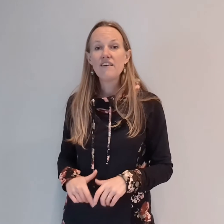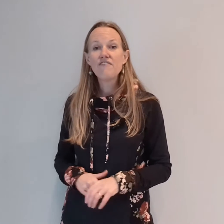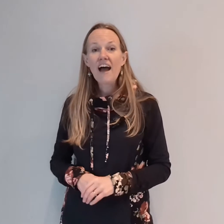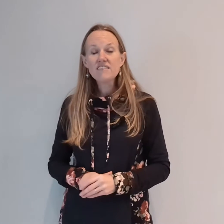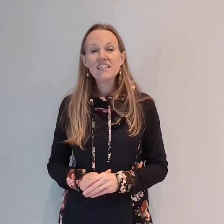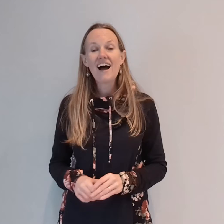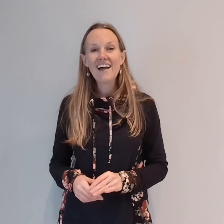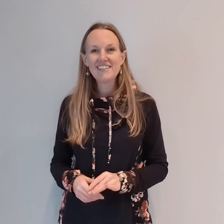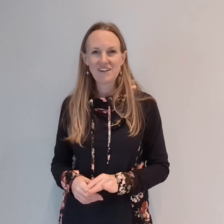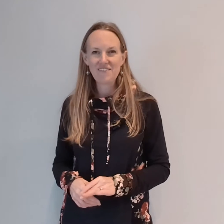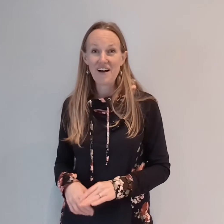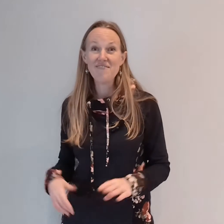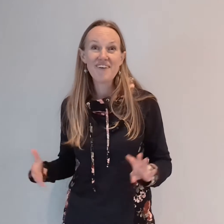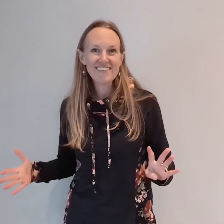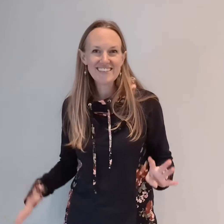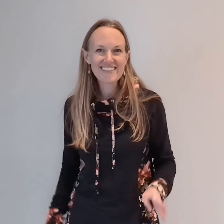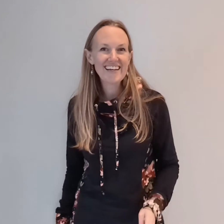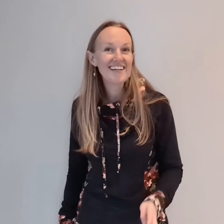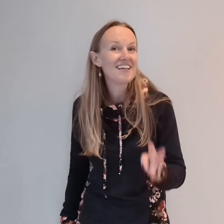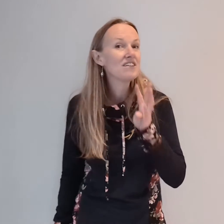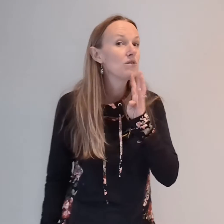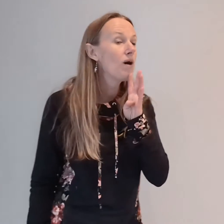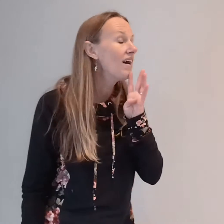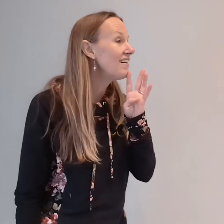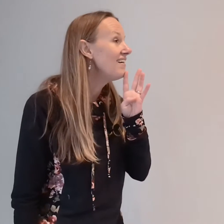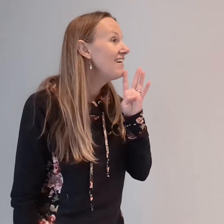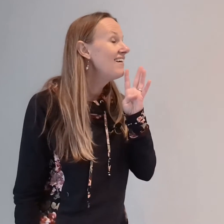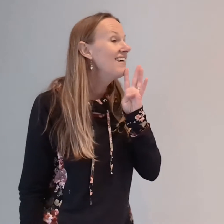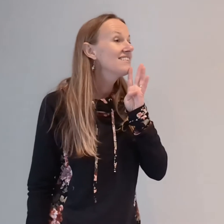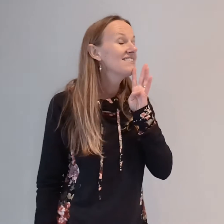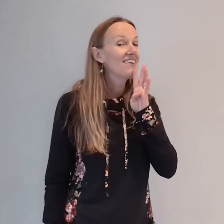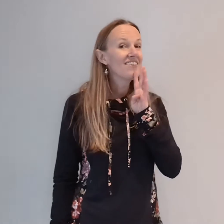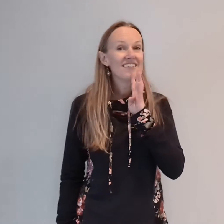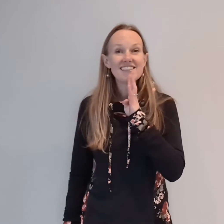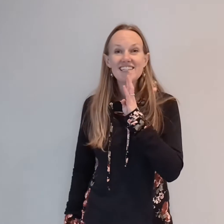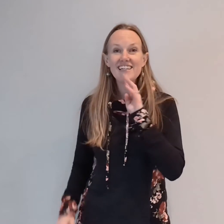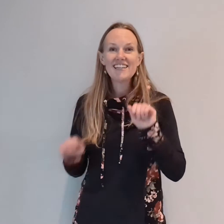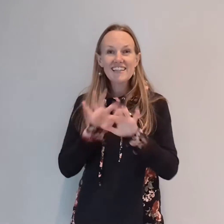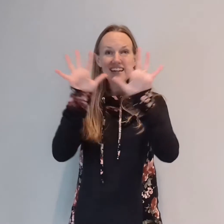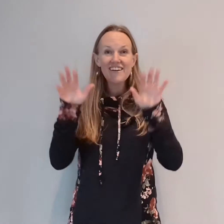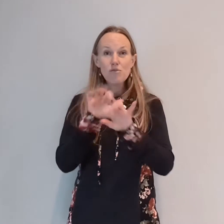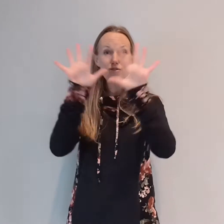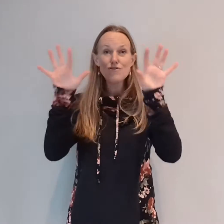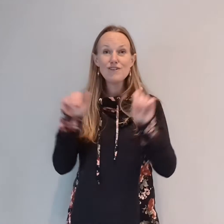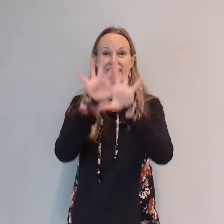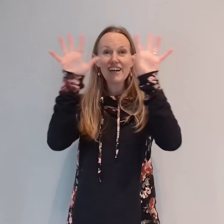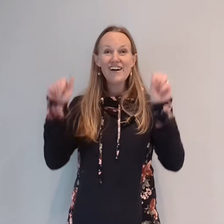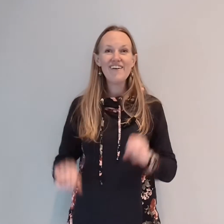The fountain I drink from. Fountain is kind of neat. You do water, so W at your chin, and then you kind of go, whoo, look at it